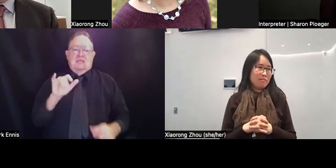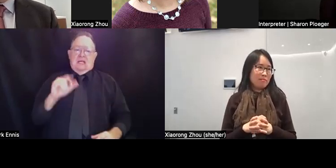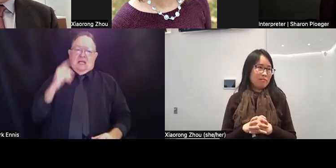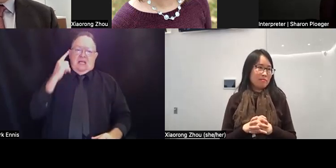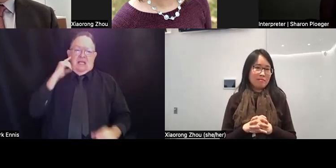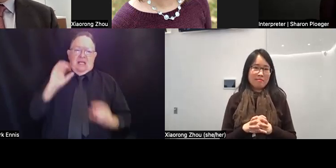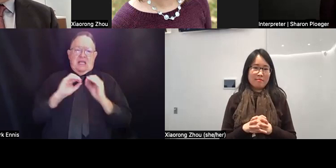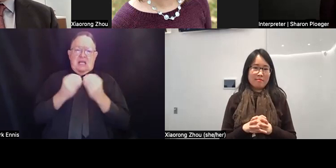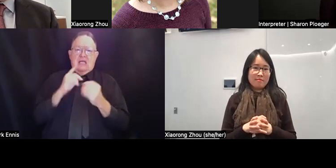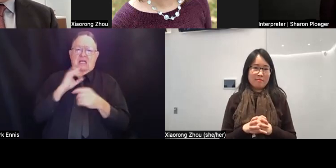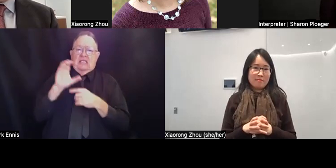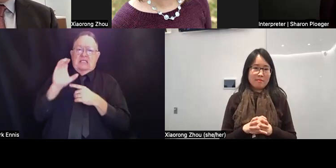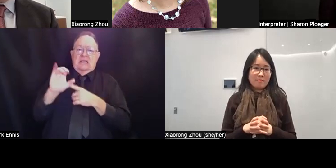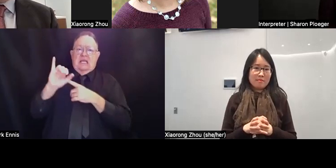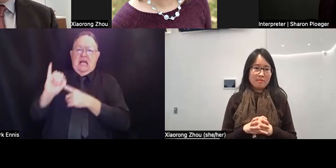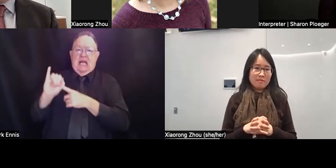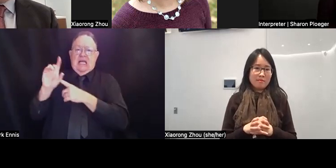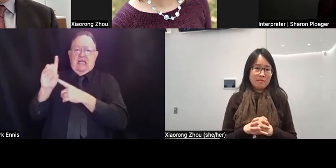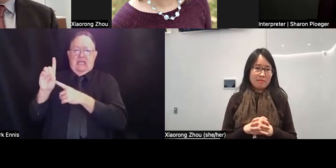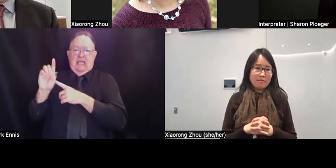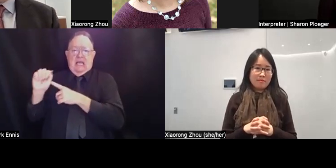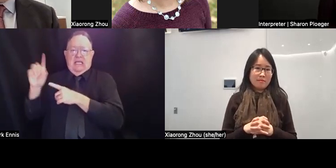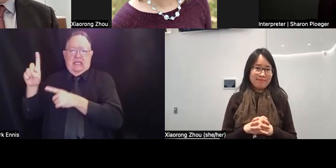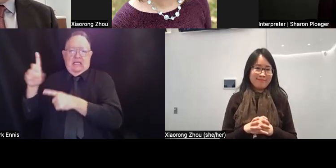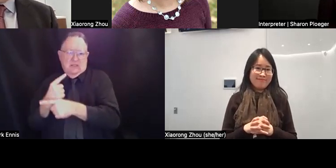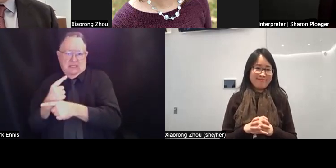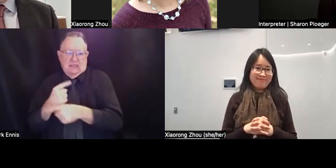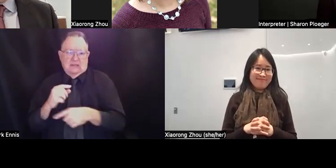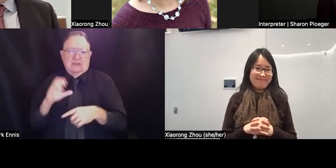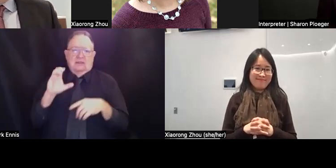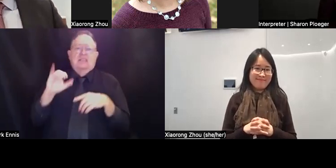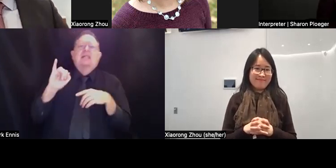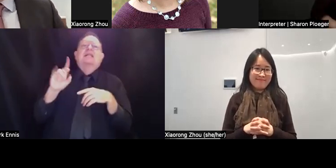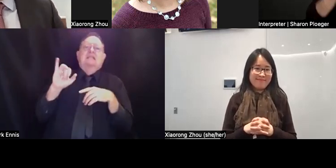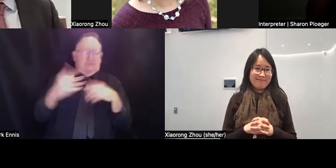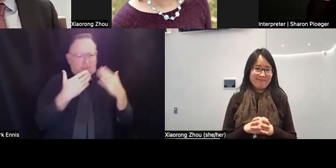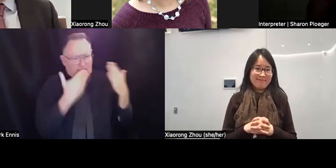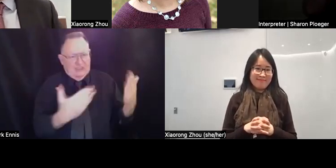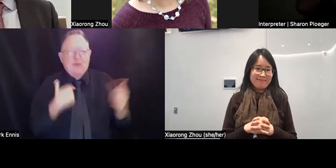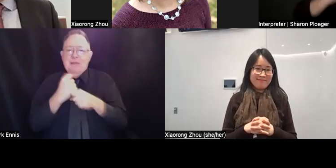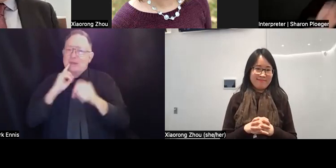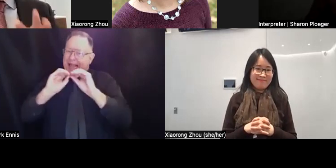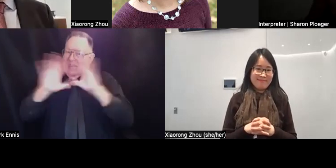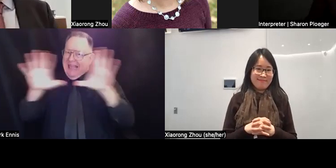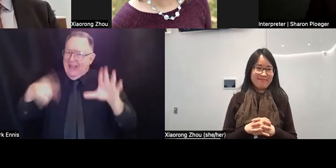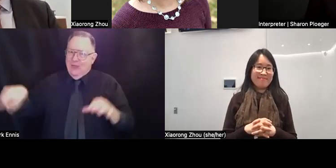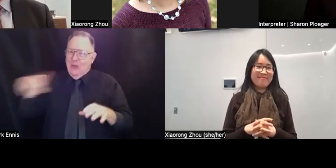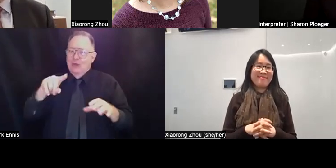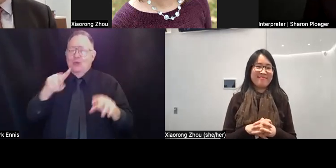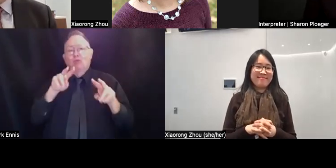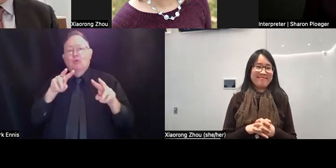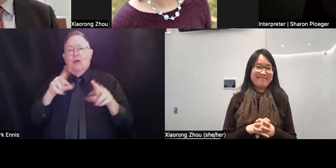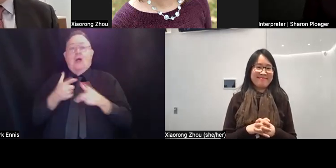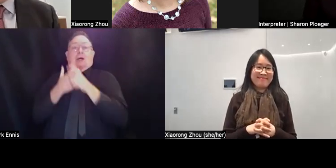is CIDAD. Thank you. CIDAD. Right. Just to make sure that everyone who's going to rush